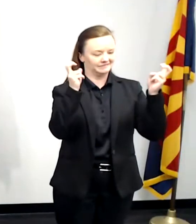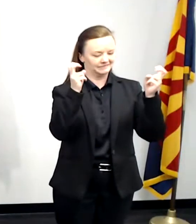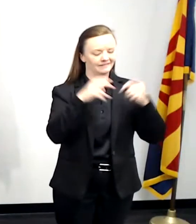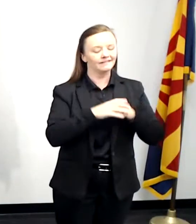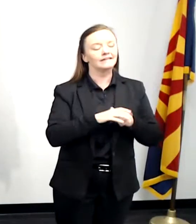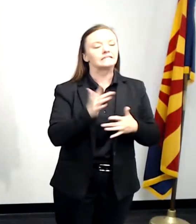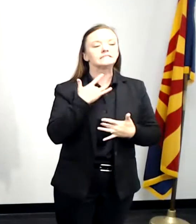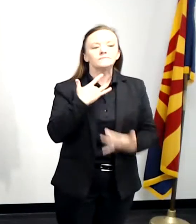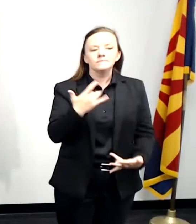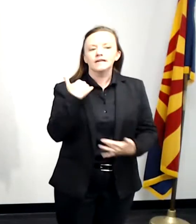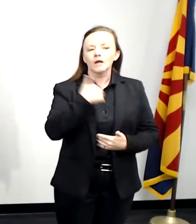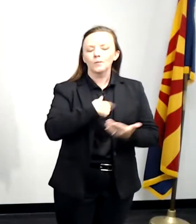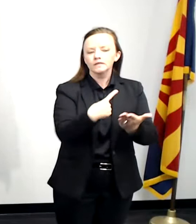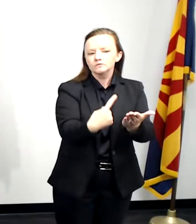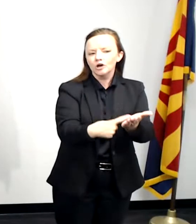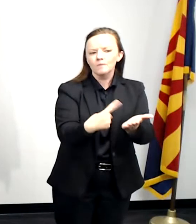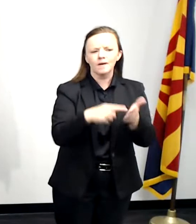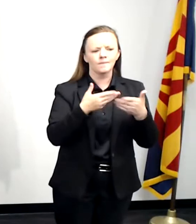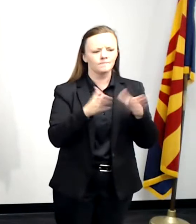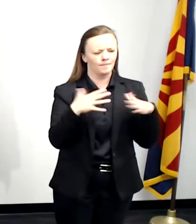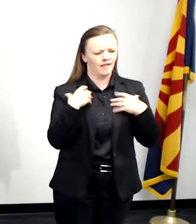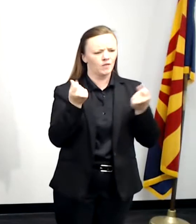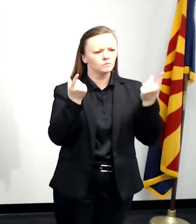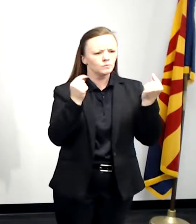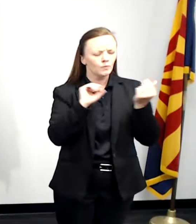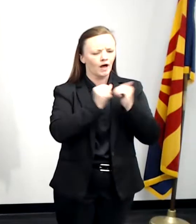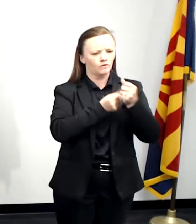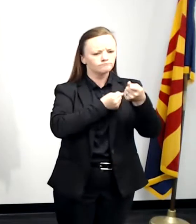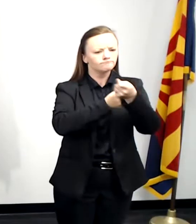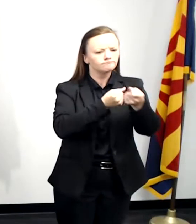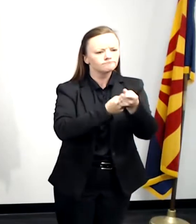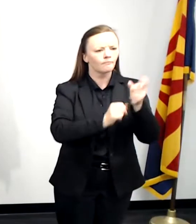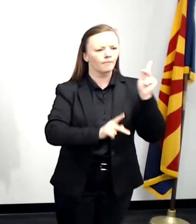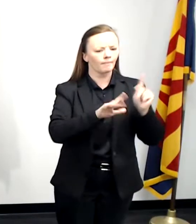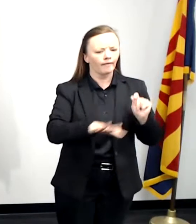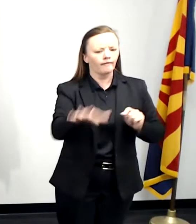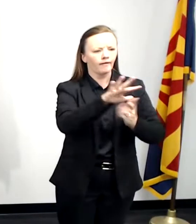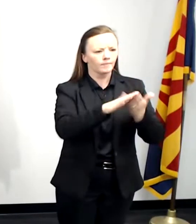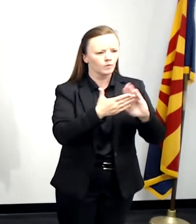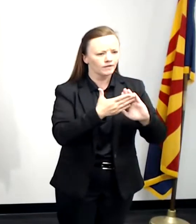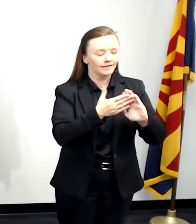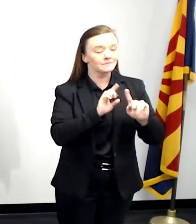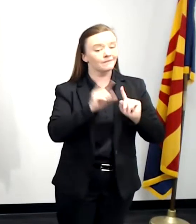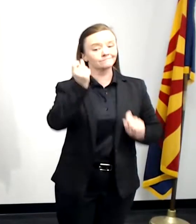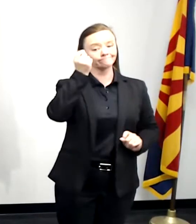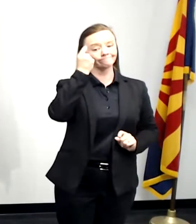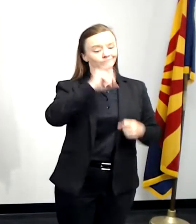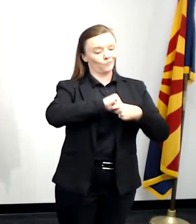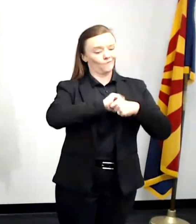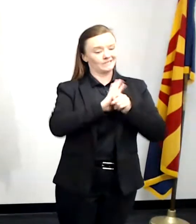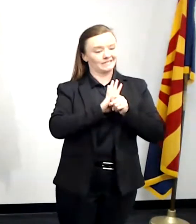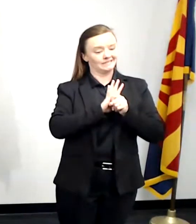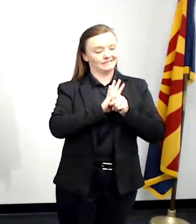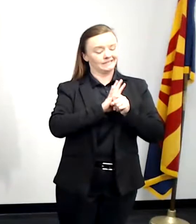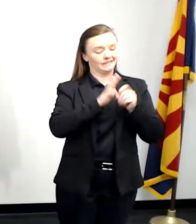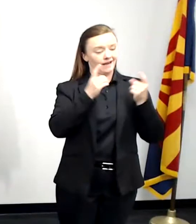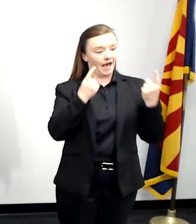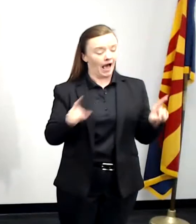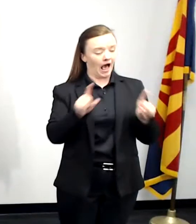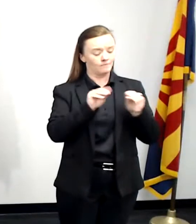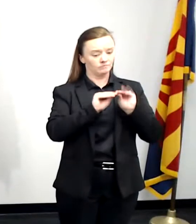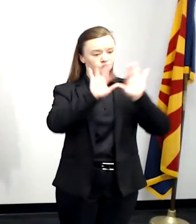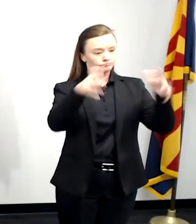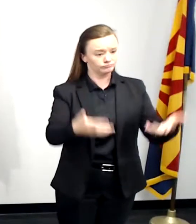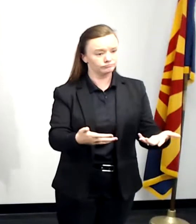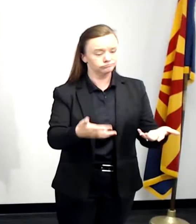health does to support the health of people in our community. With the ongoing COVID-19 pandemic response, there's a